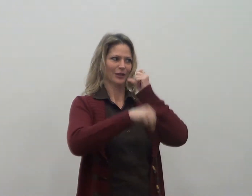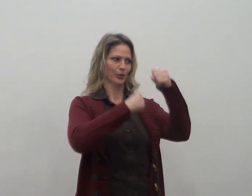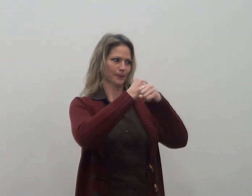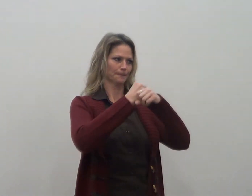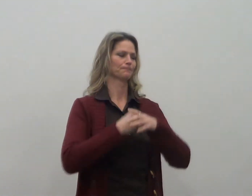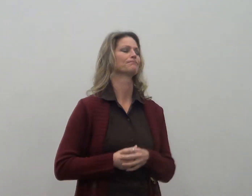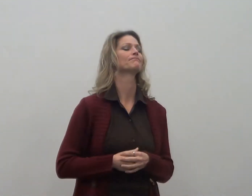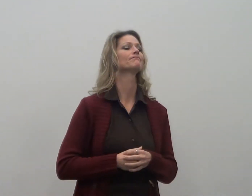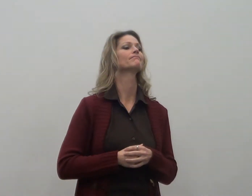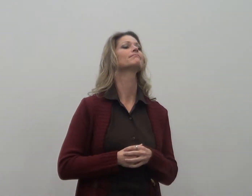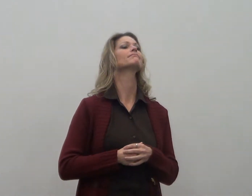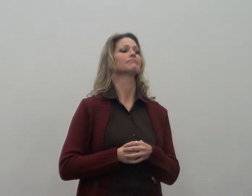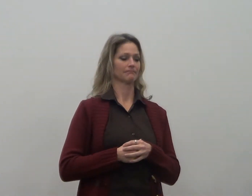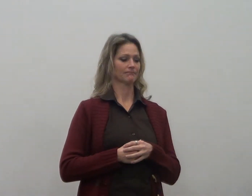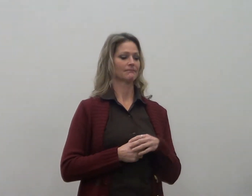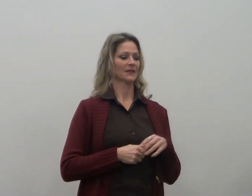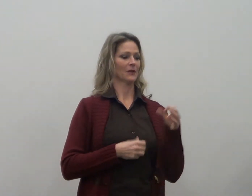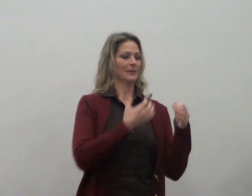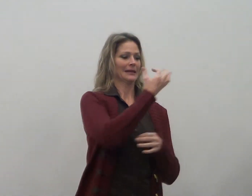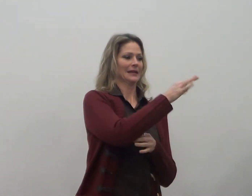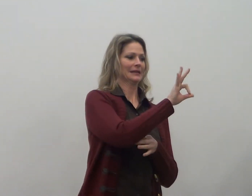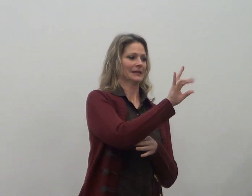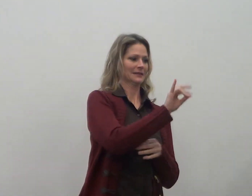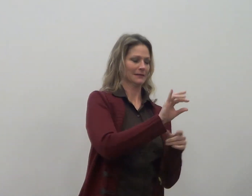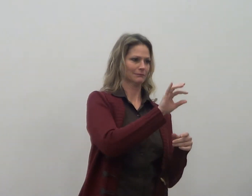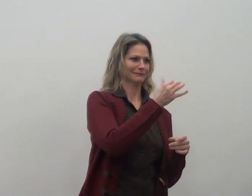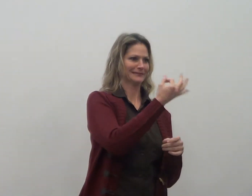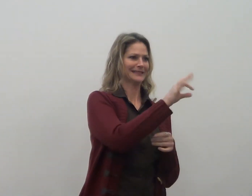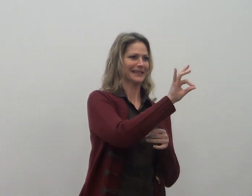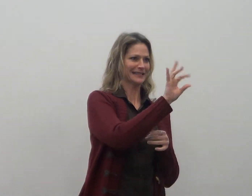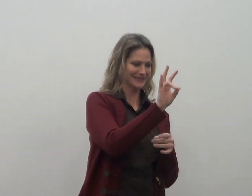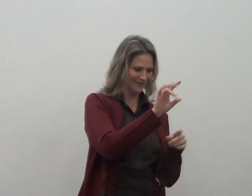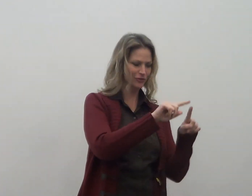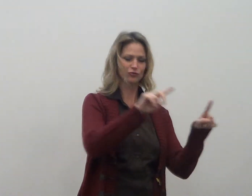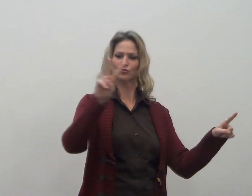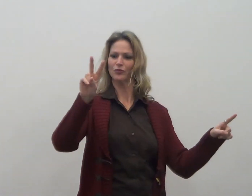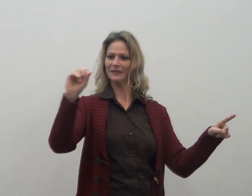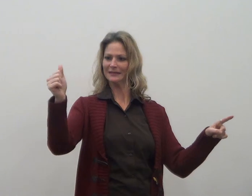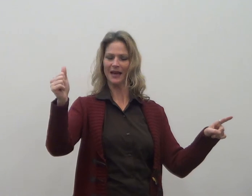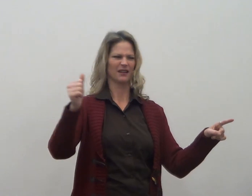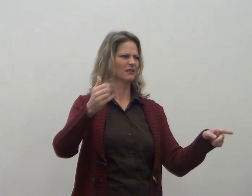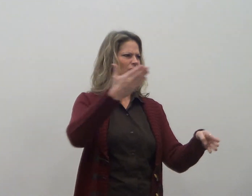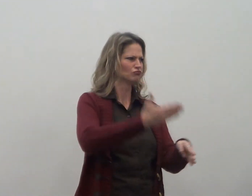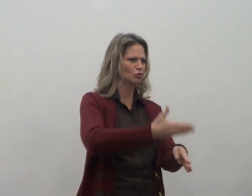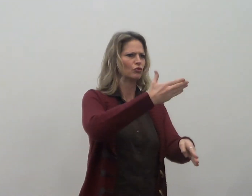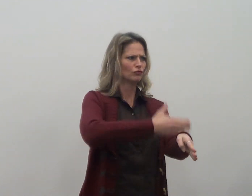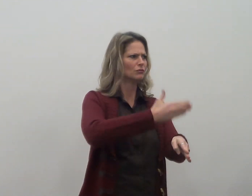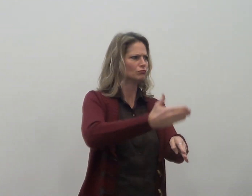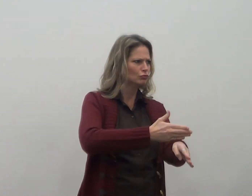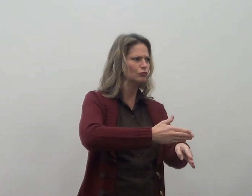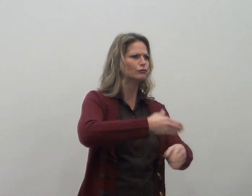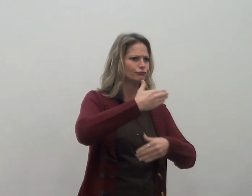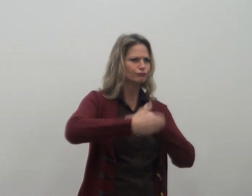From 1997 to 2010, they were improving on all the technology they